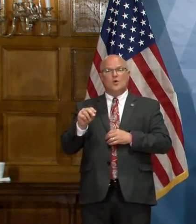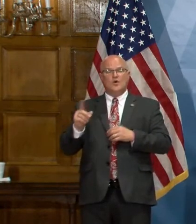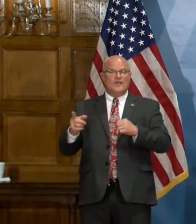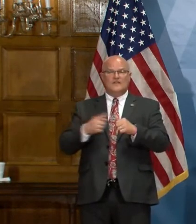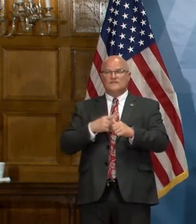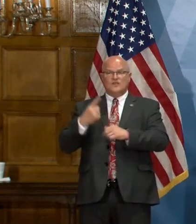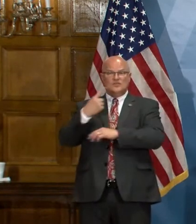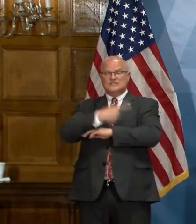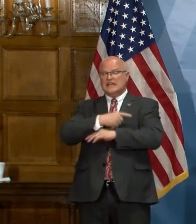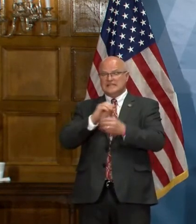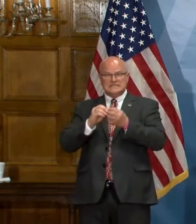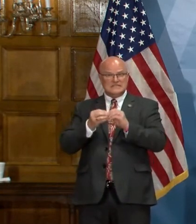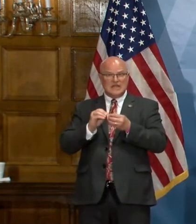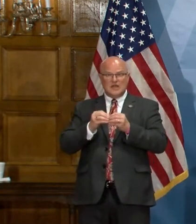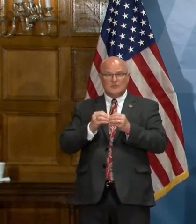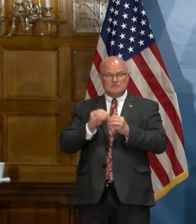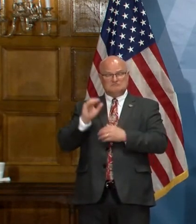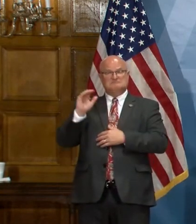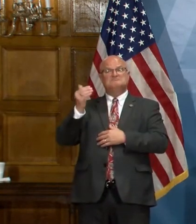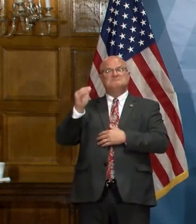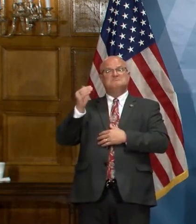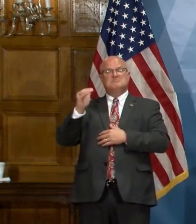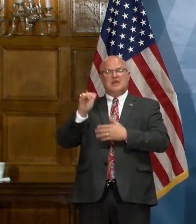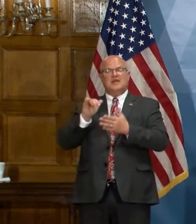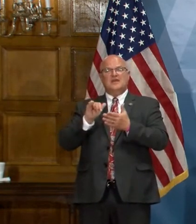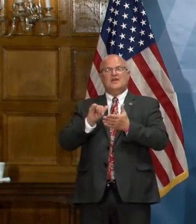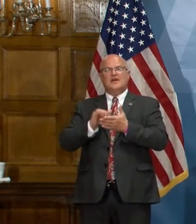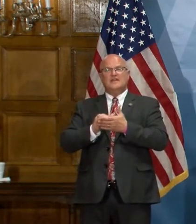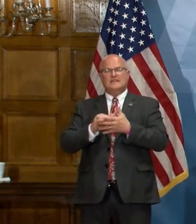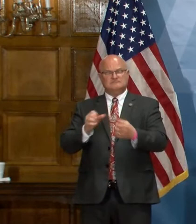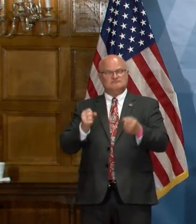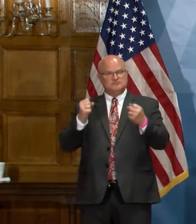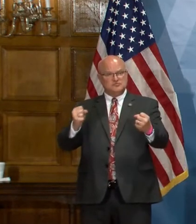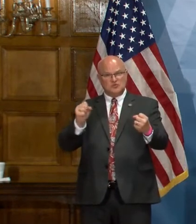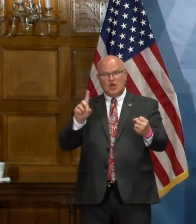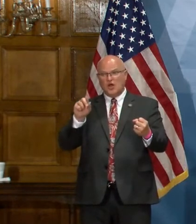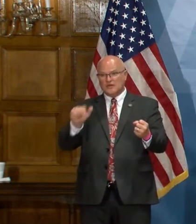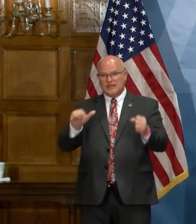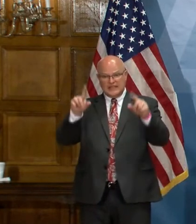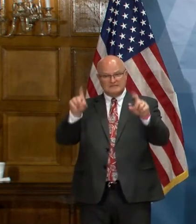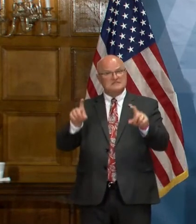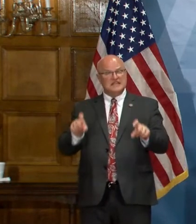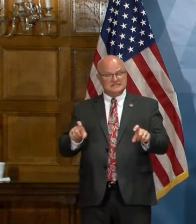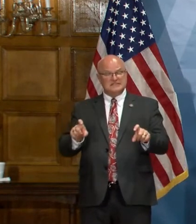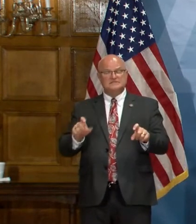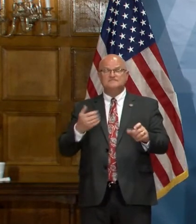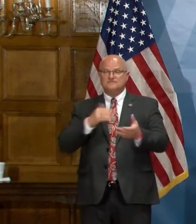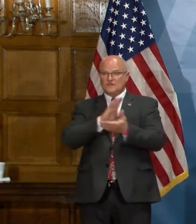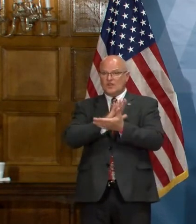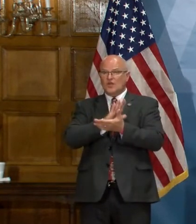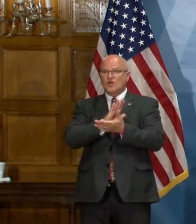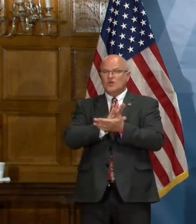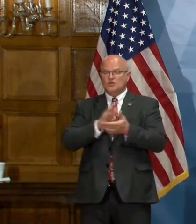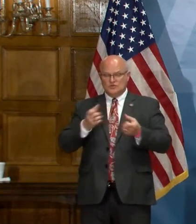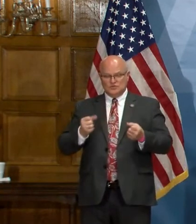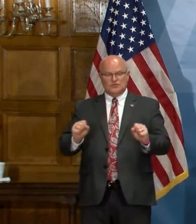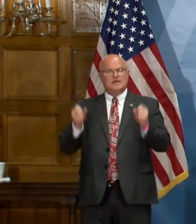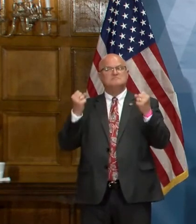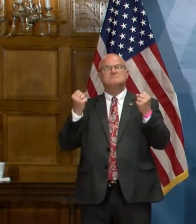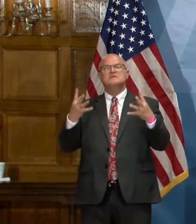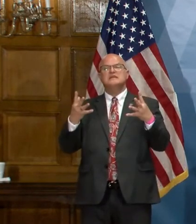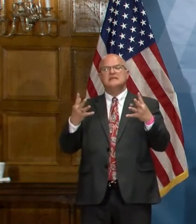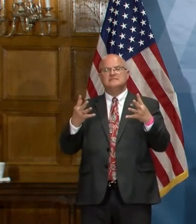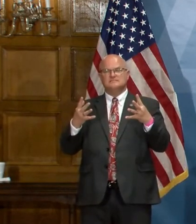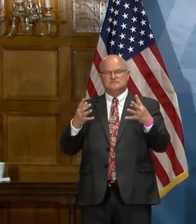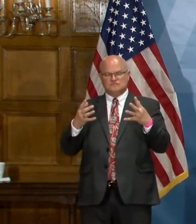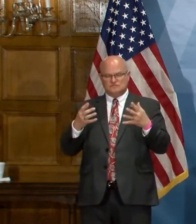first day's numbers, it's apparent that there's a very strong day of testing. So our schools are trying to, many of them are getting an